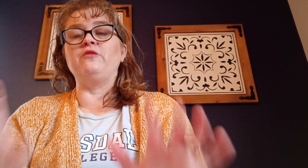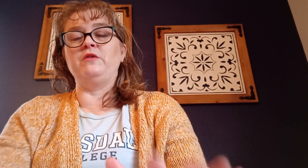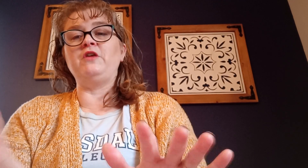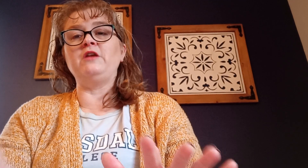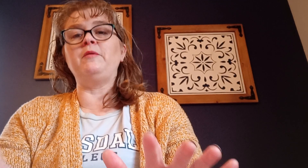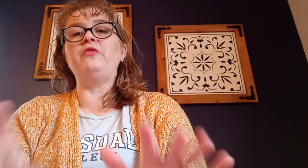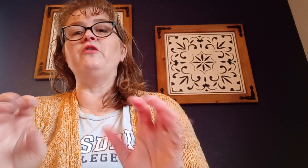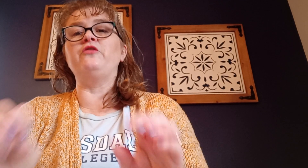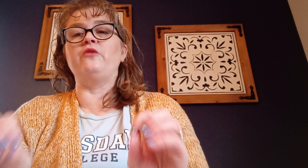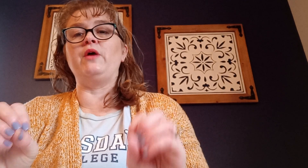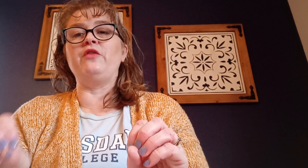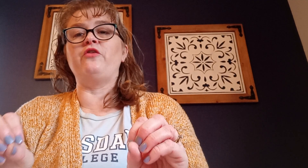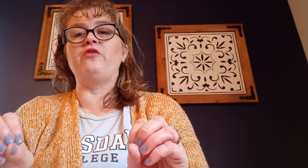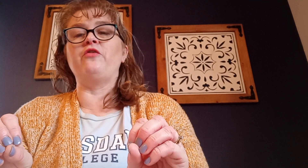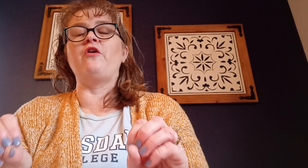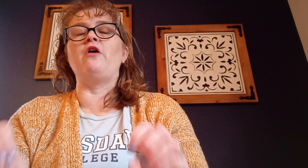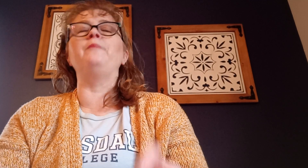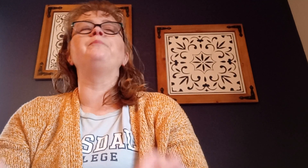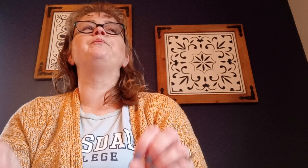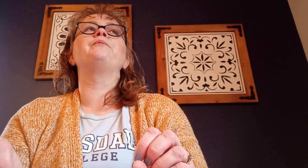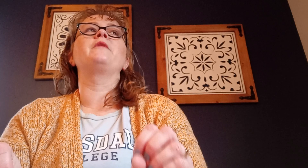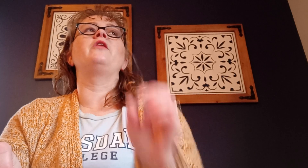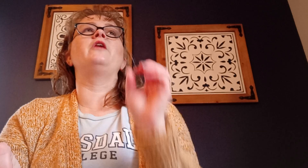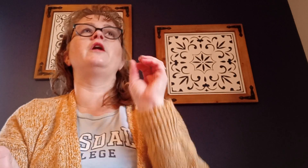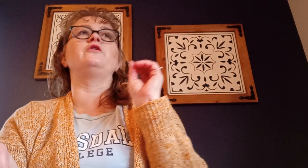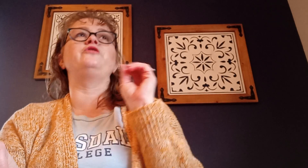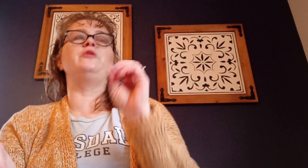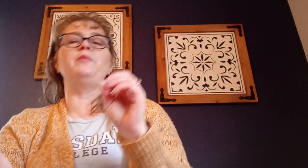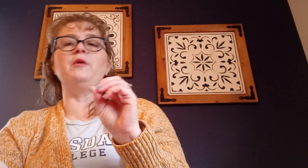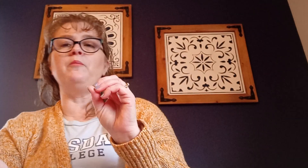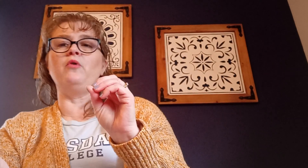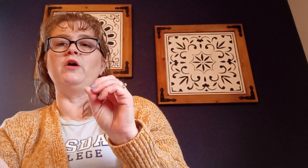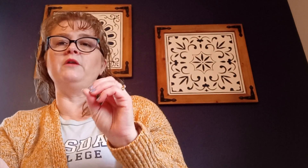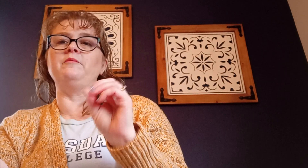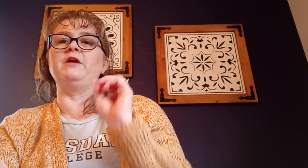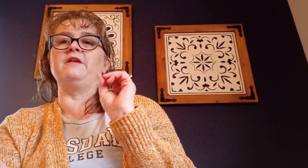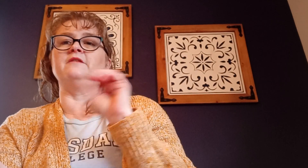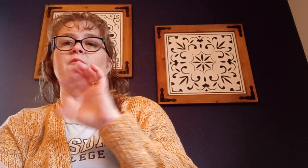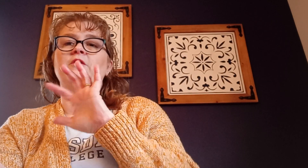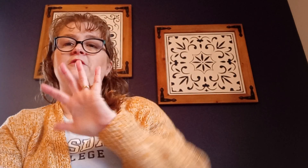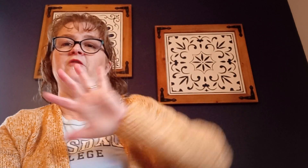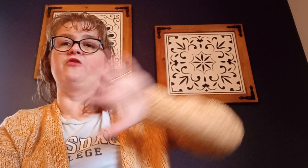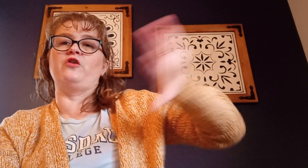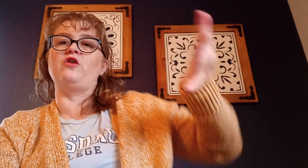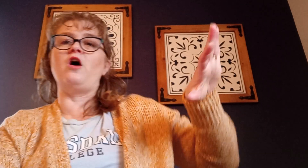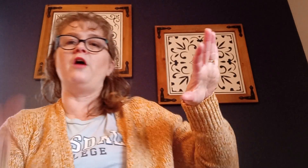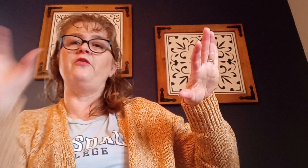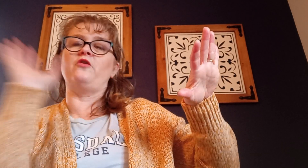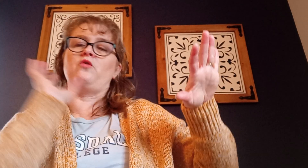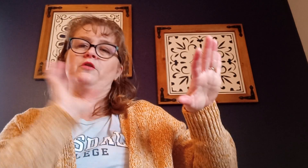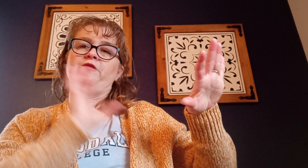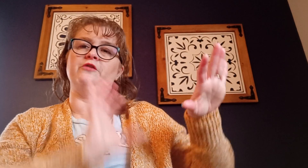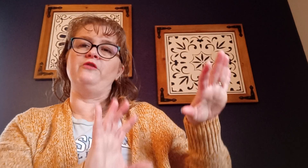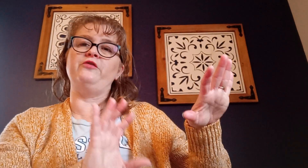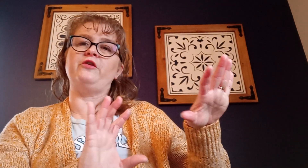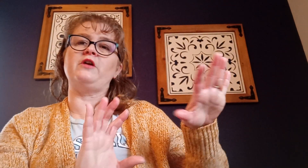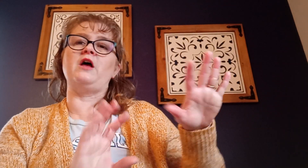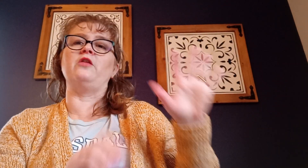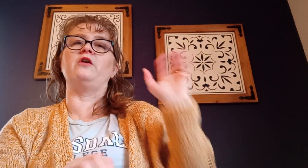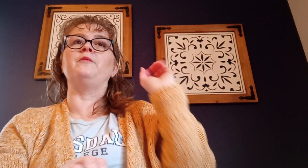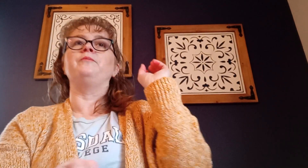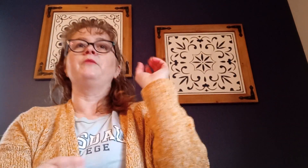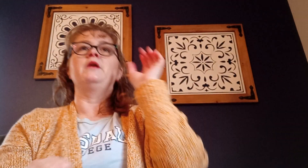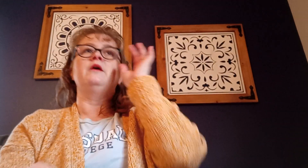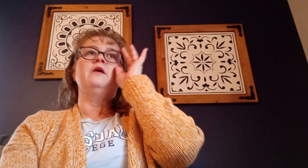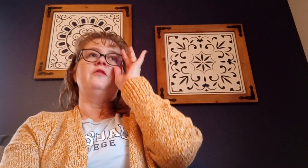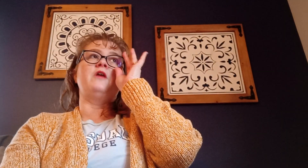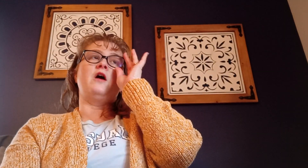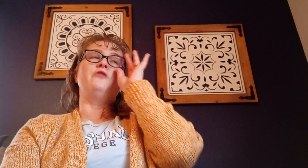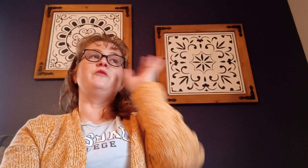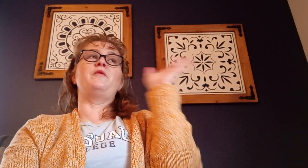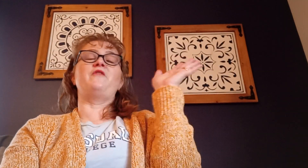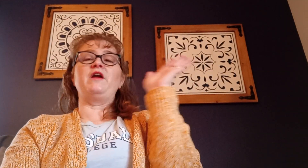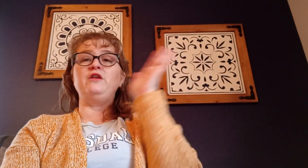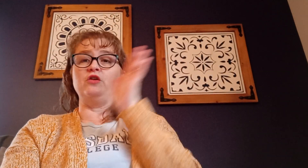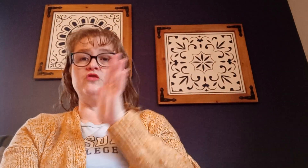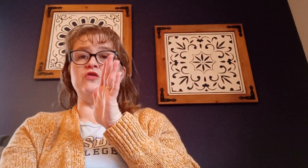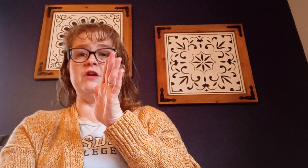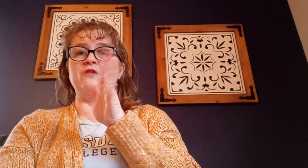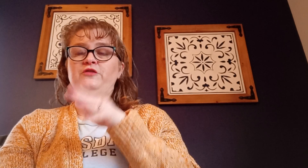We talked about the zooxanthellae that are super important because if they're gone, the corals lose their color. They also provide nutrients to